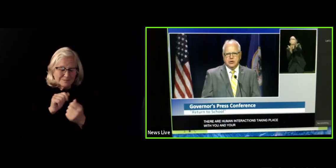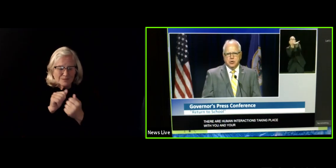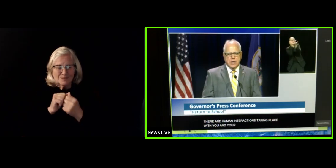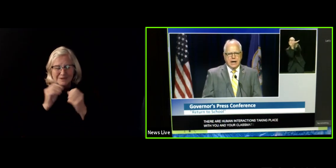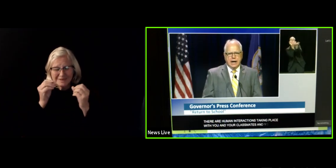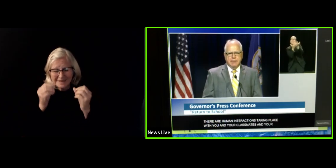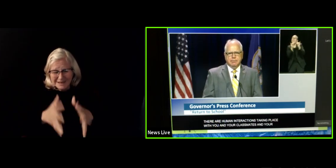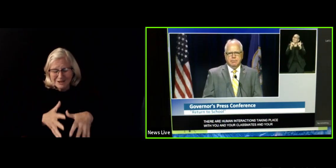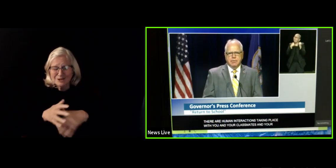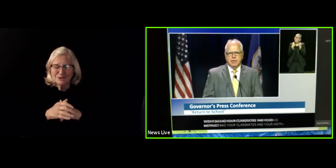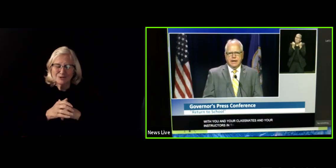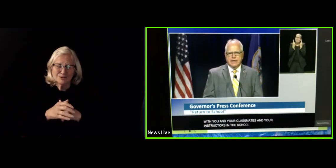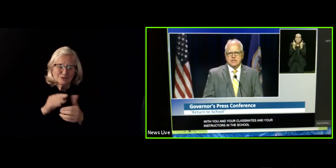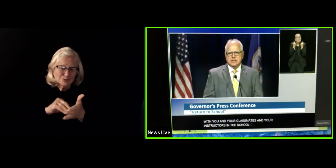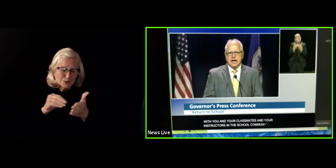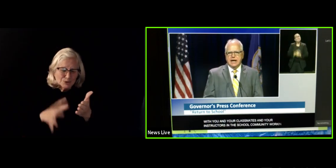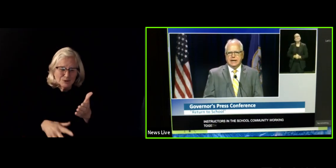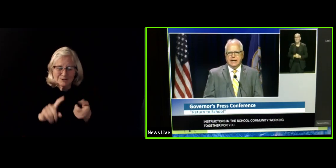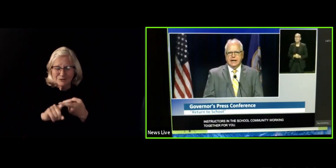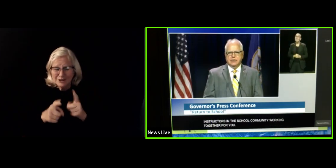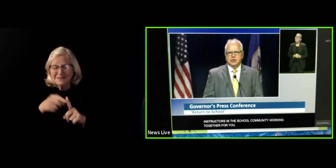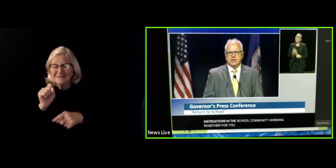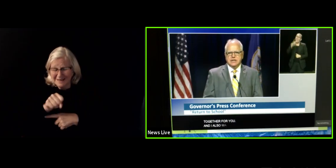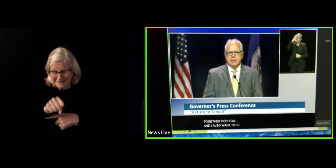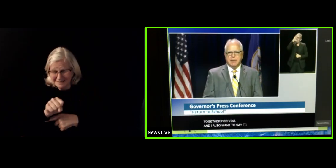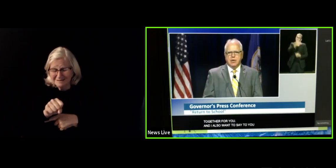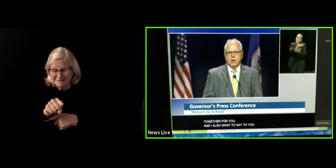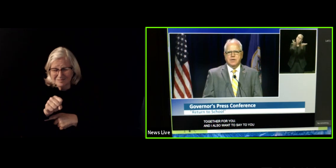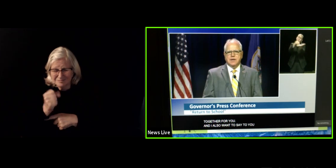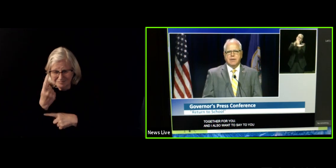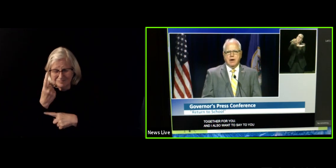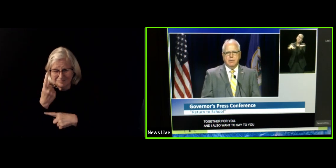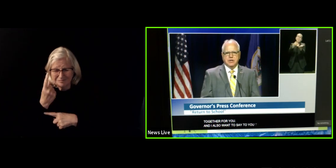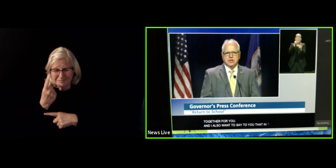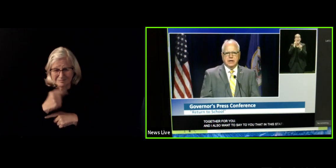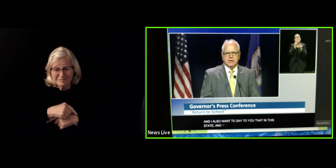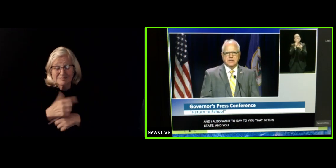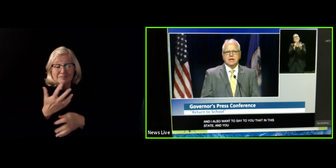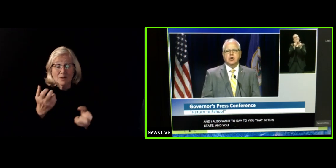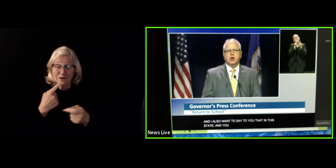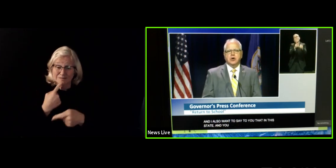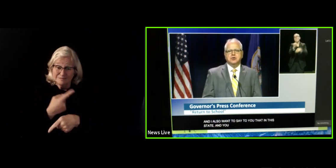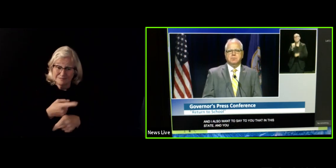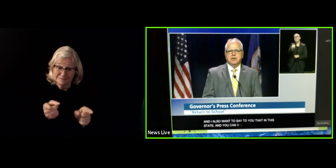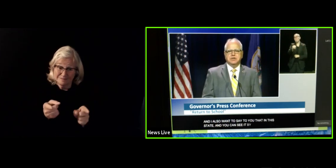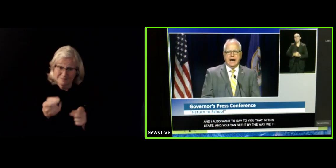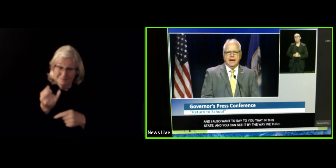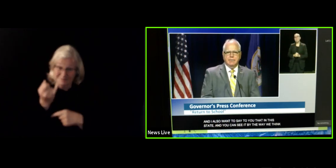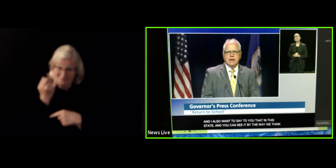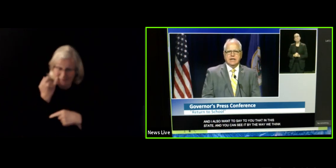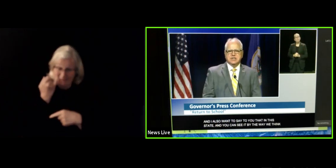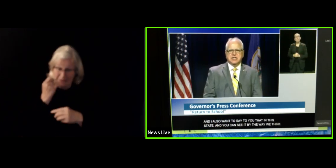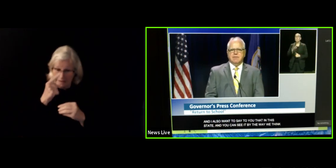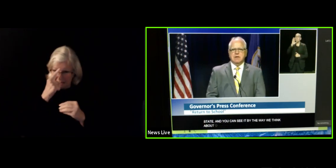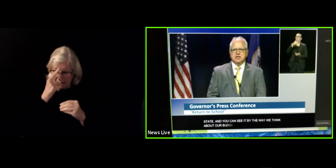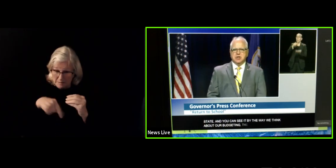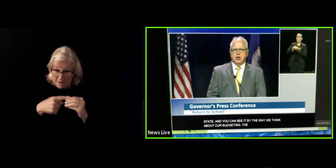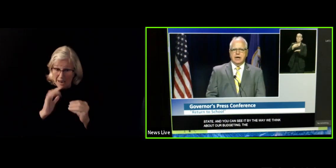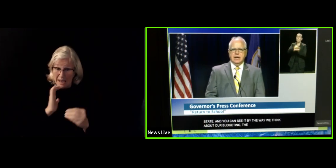you that in this state, and you can see it by the way we think about our budgeting, the single largest budget item in the state